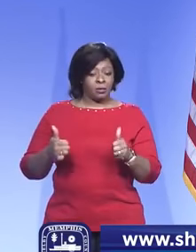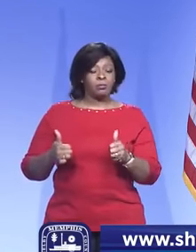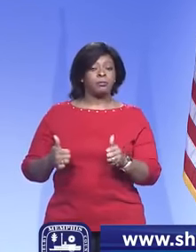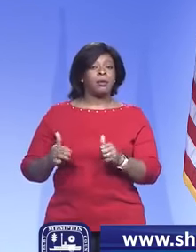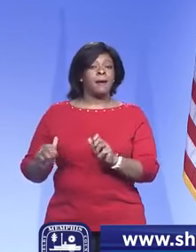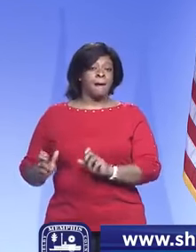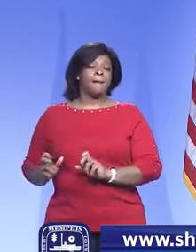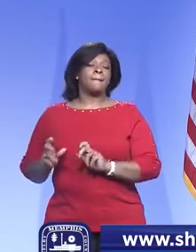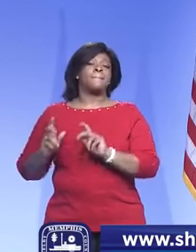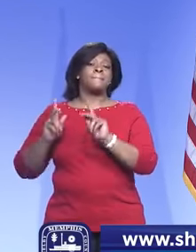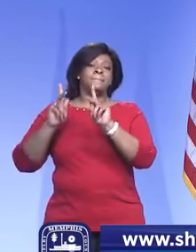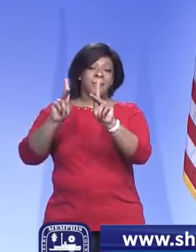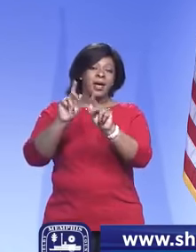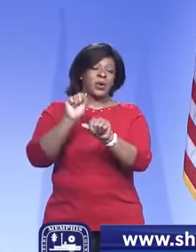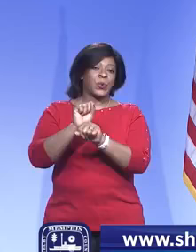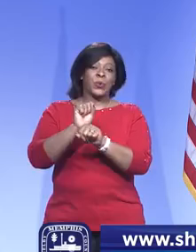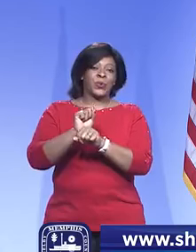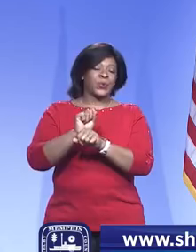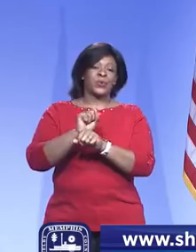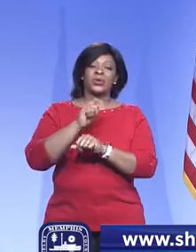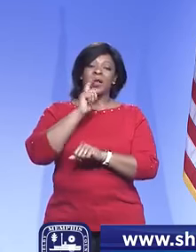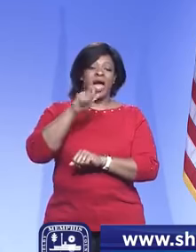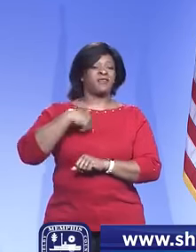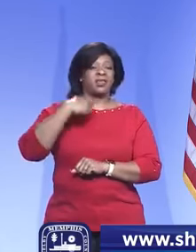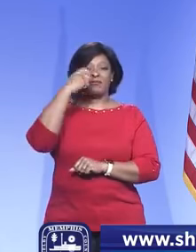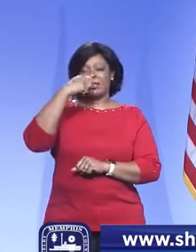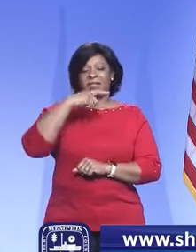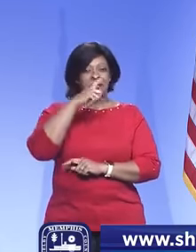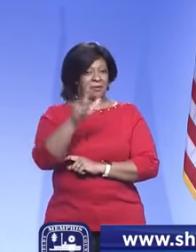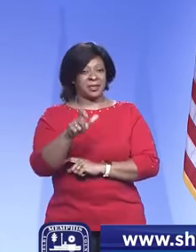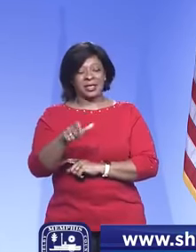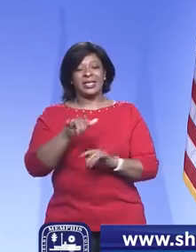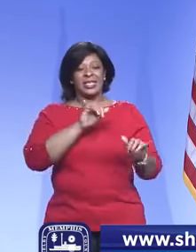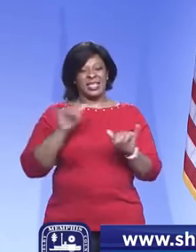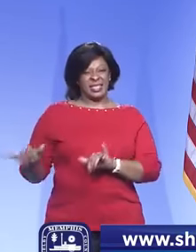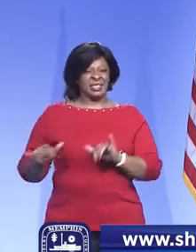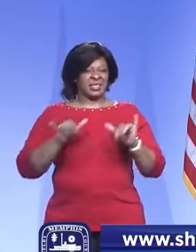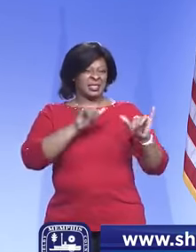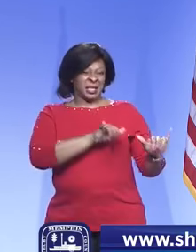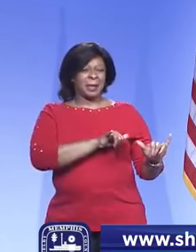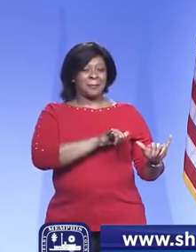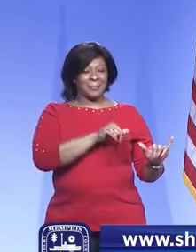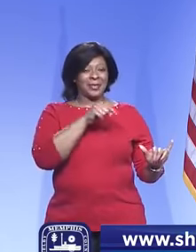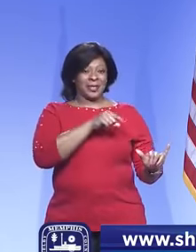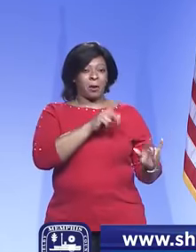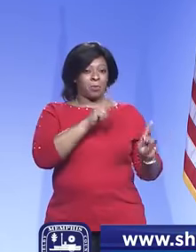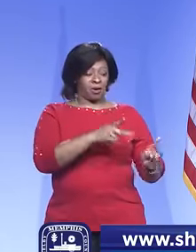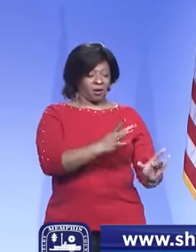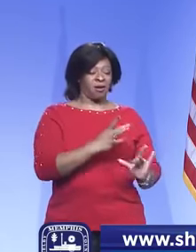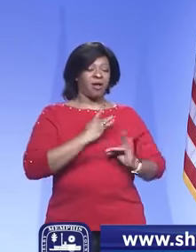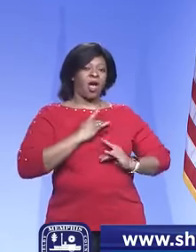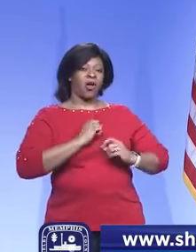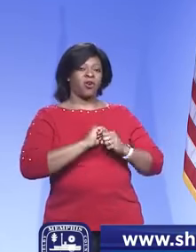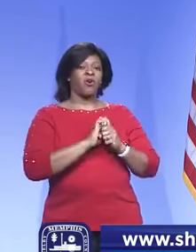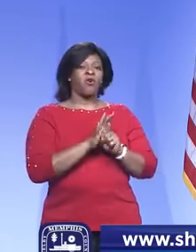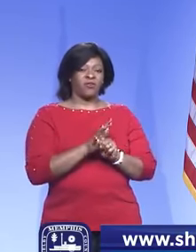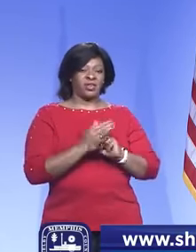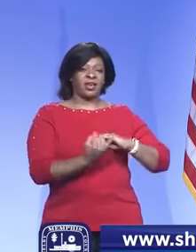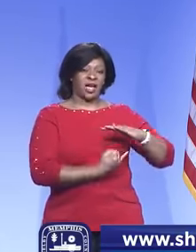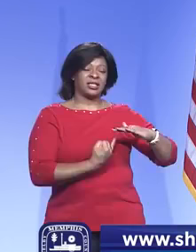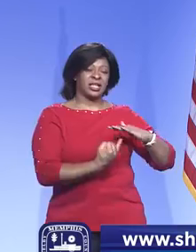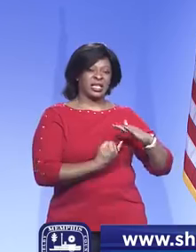be released and they do not need to have a test. Similar to same as if a person was in